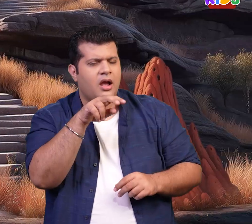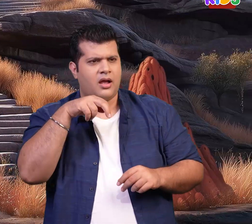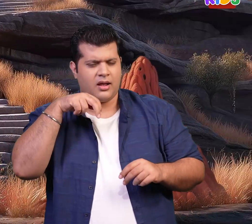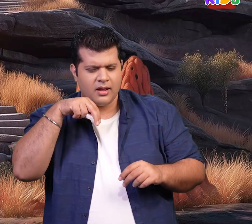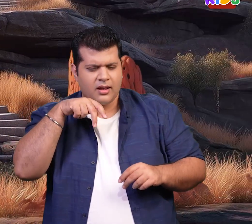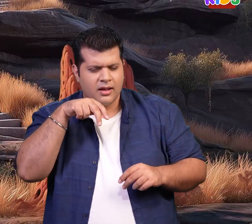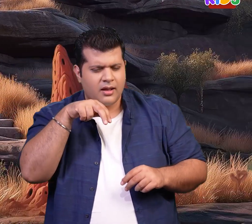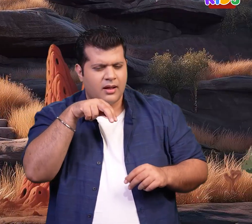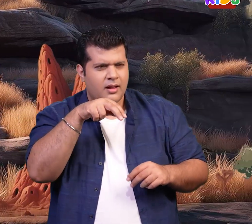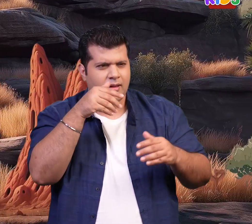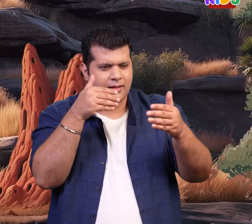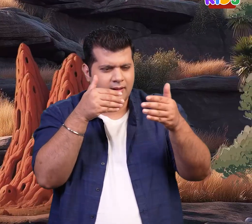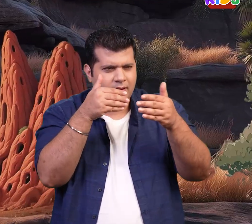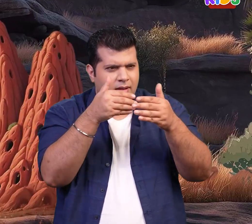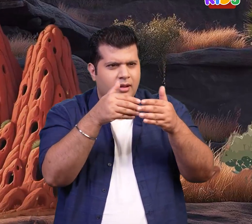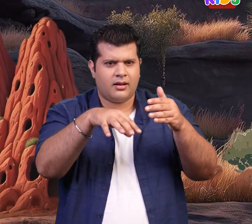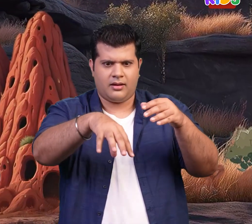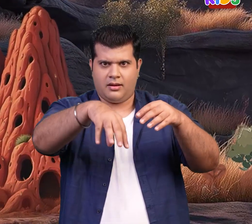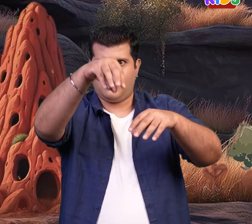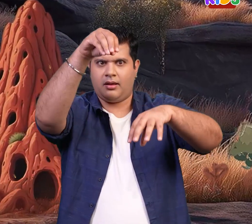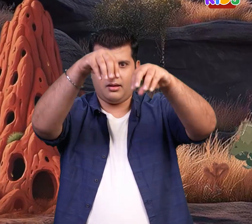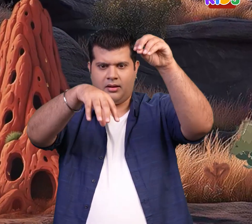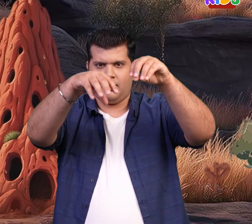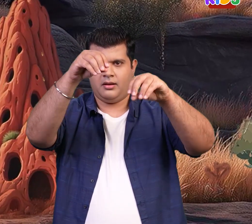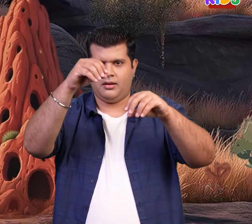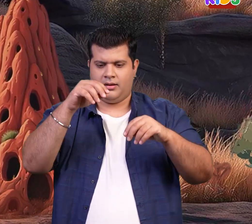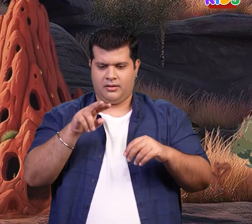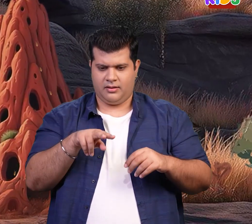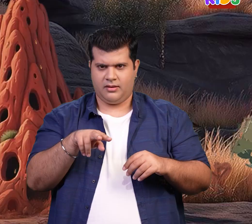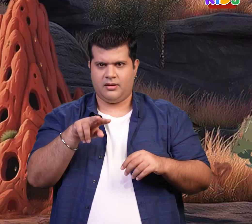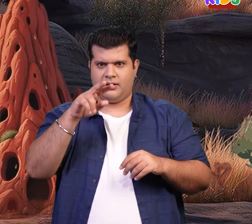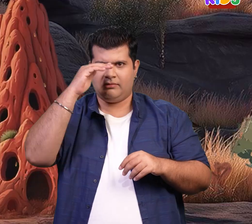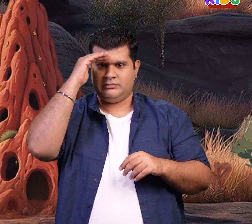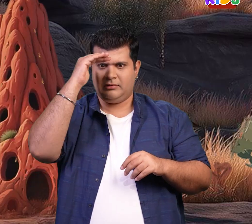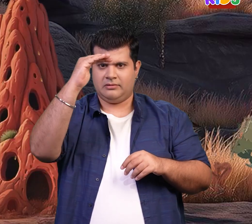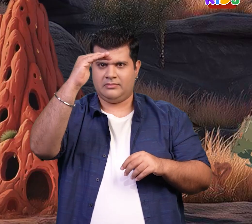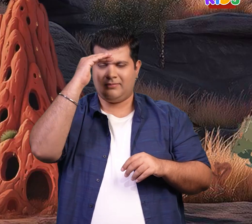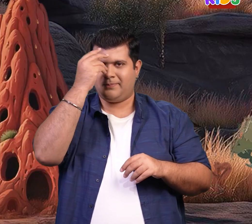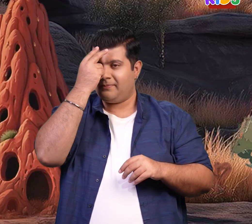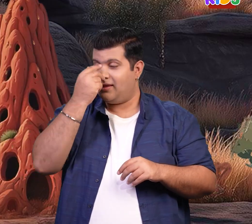it, she walked over and realized that the tower was just as tall as she